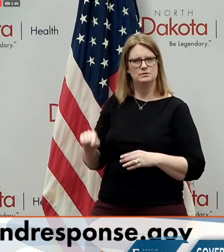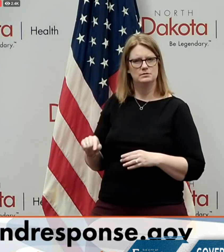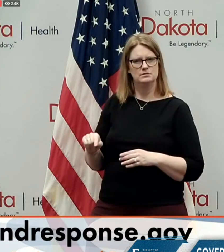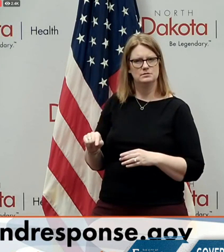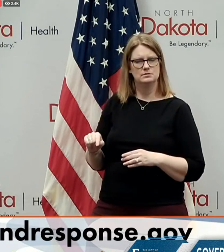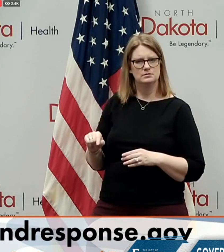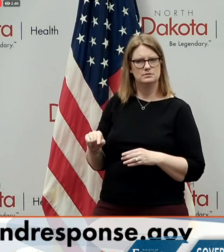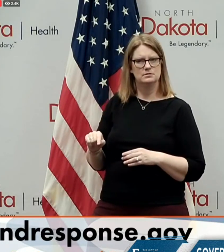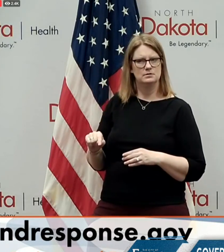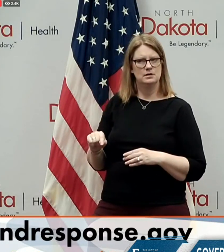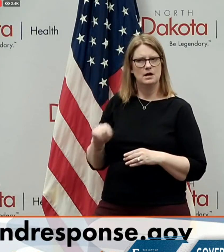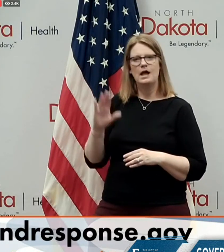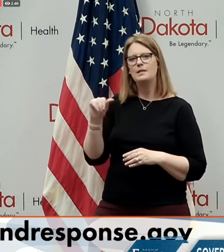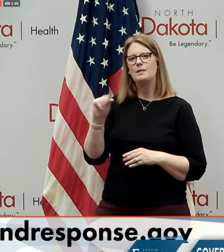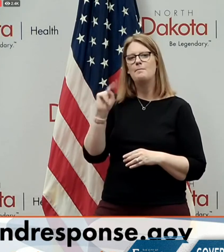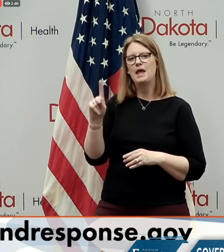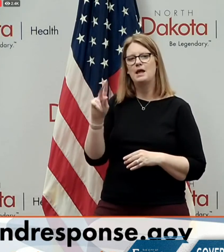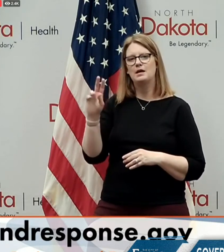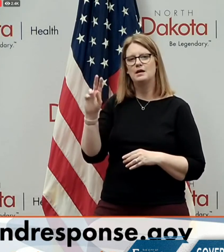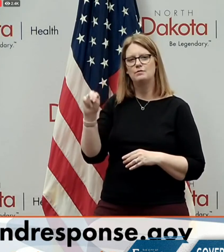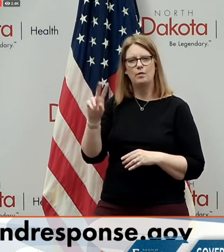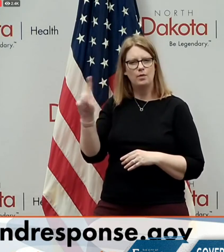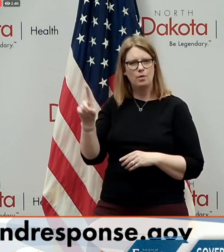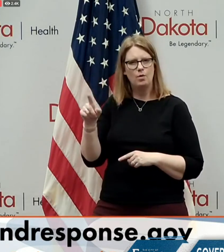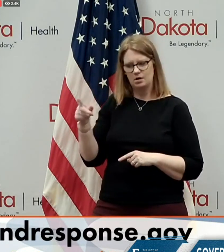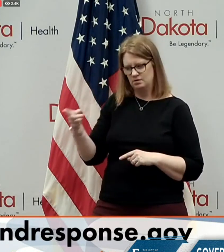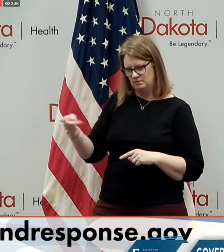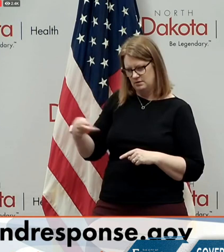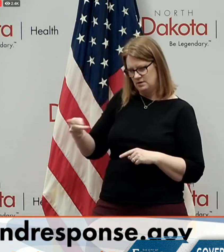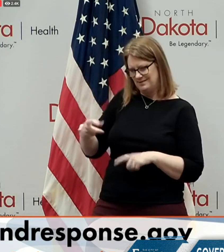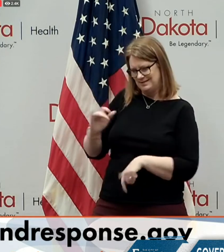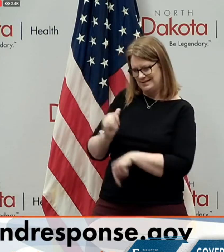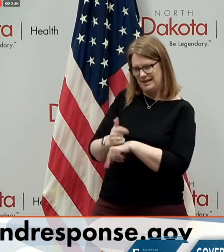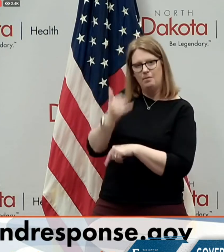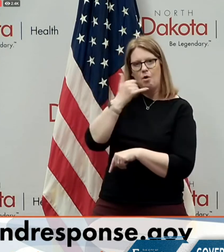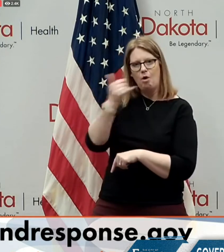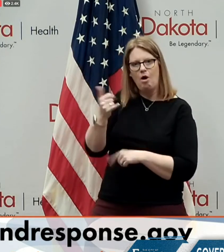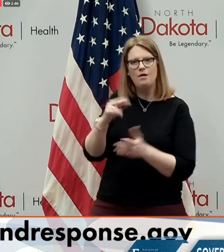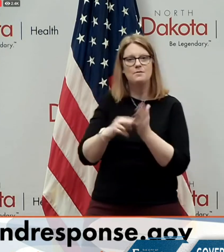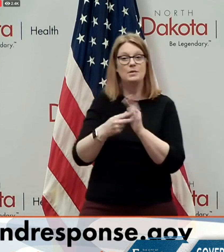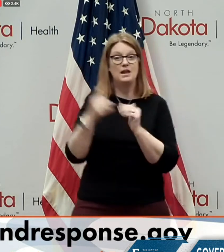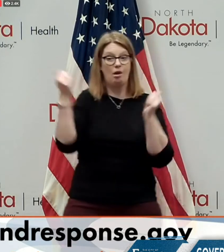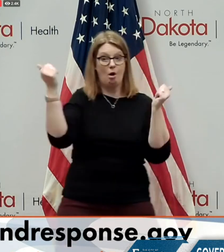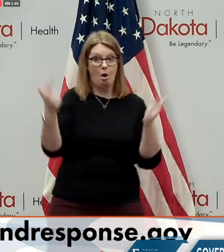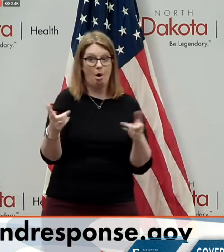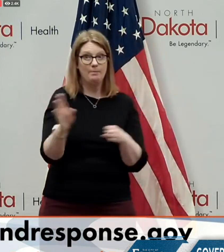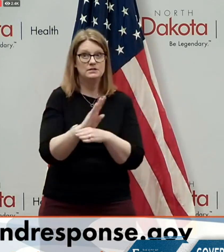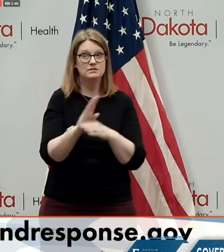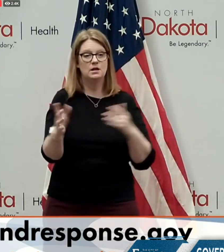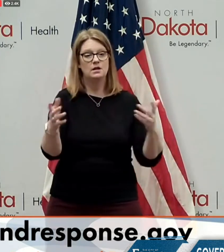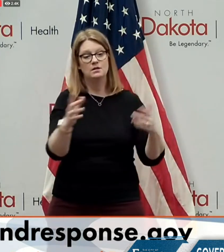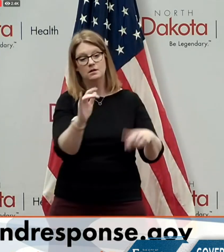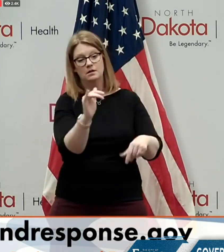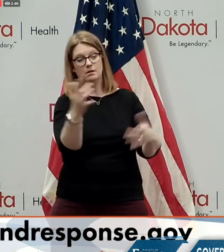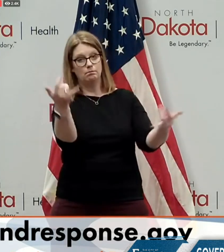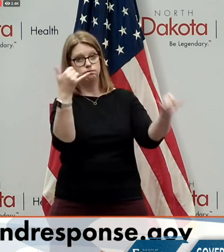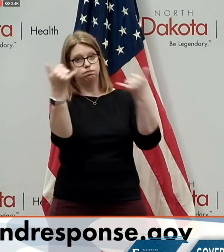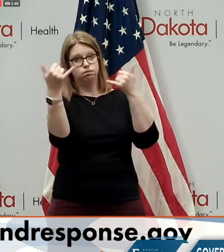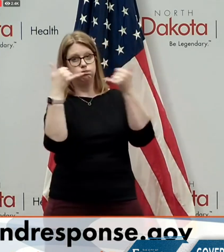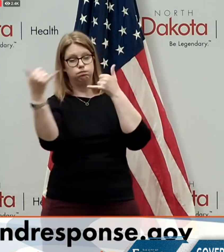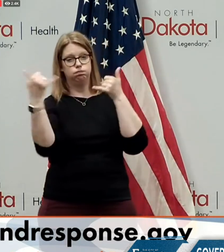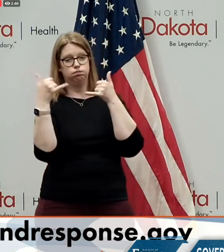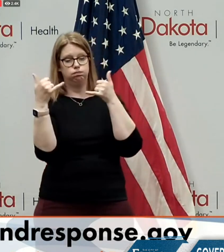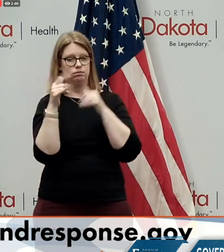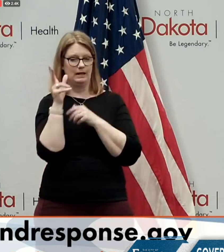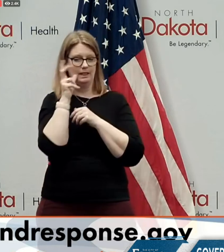the Bank of North Dakota will host a call-in for businesses across the state to get more information as it becomes